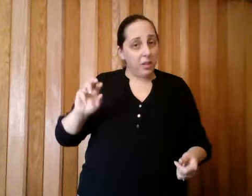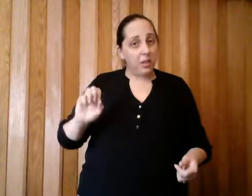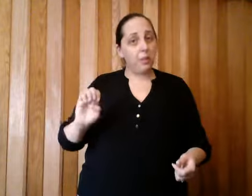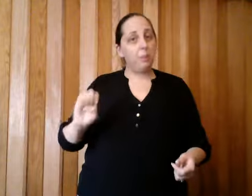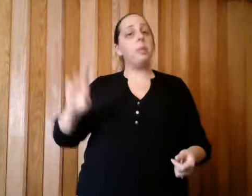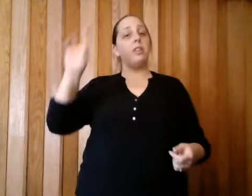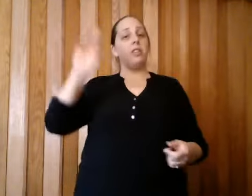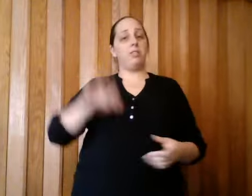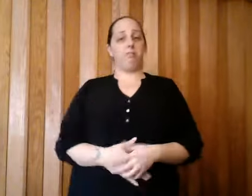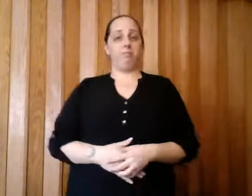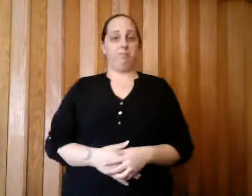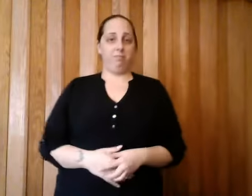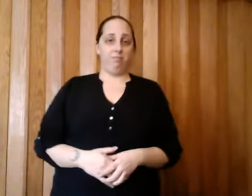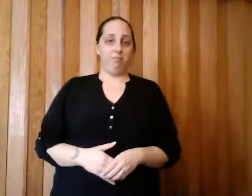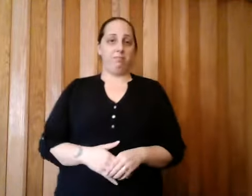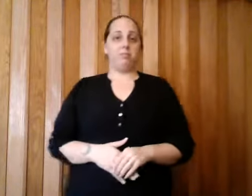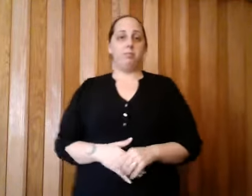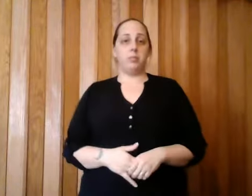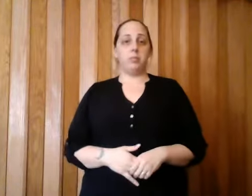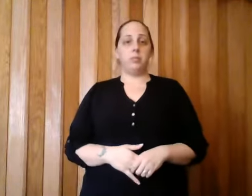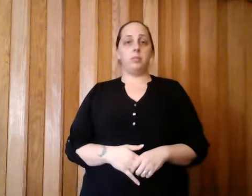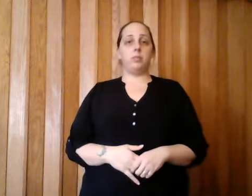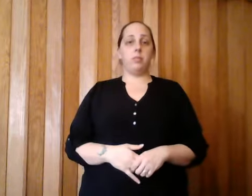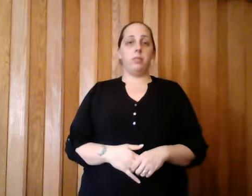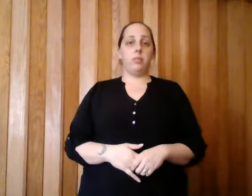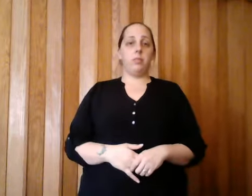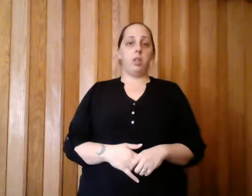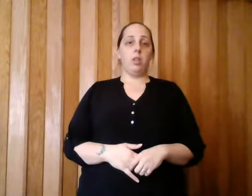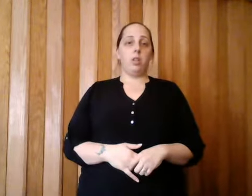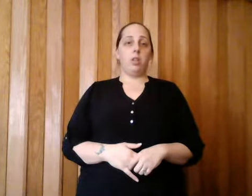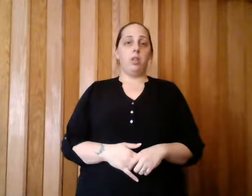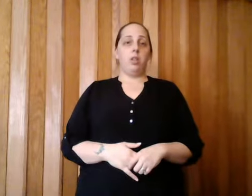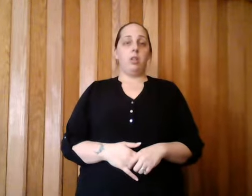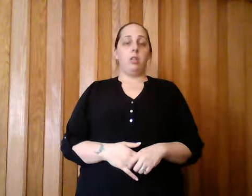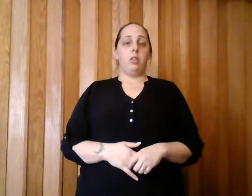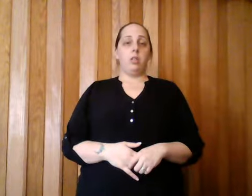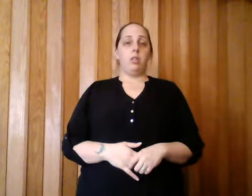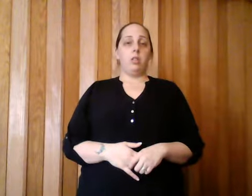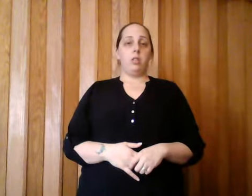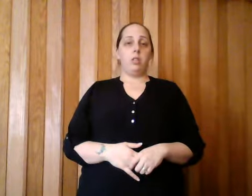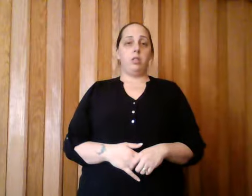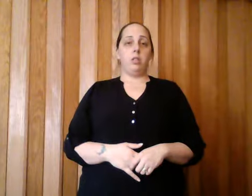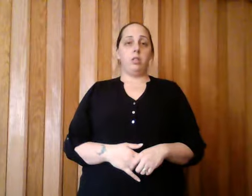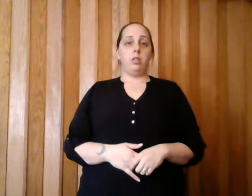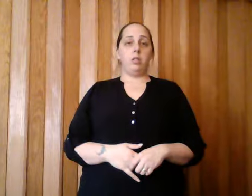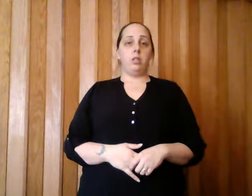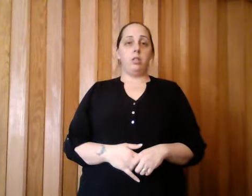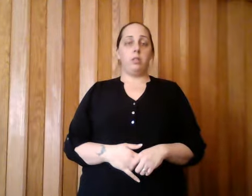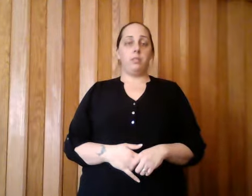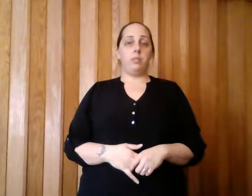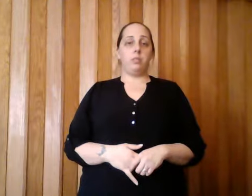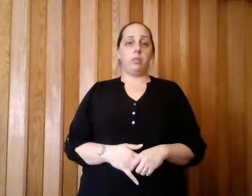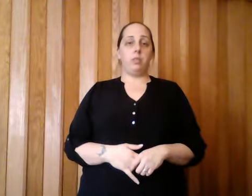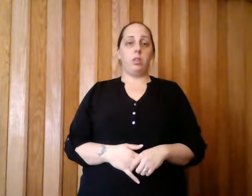months. Actually, I didn't write it on there. I had some volunteers write the word Peter on it. So I also had something to do with doing